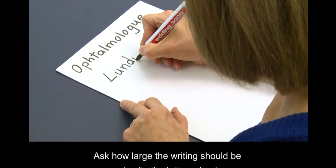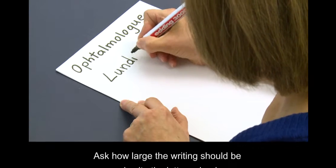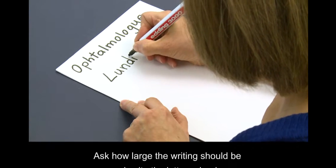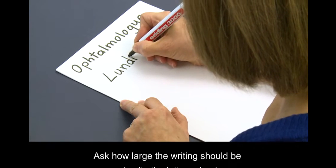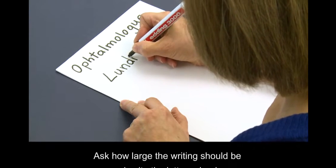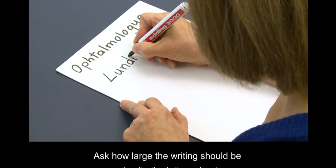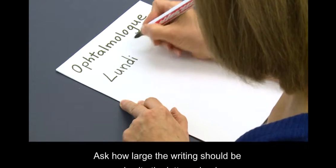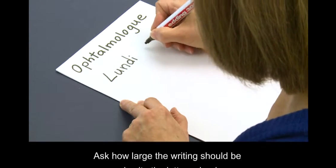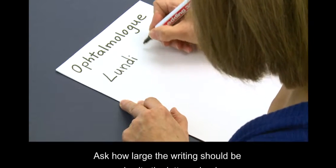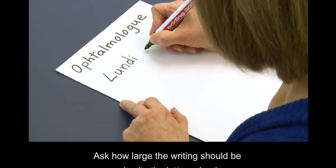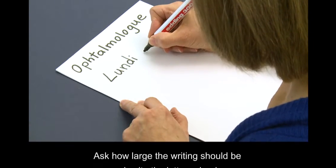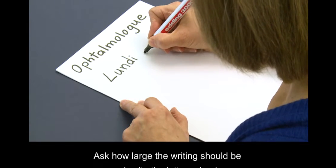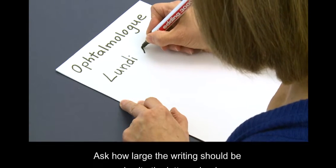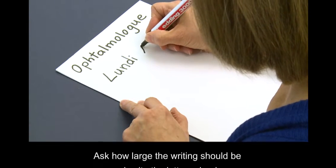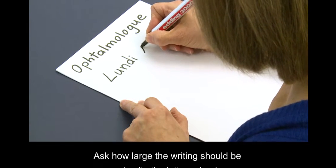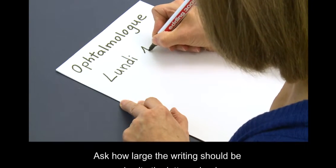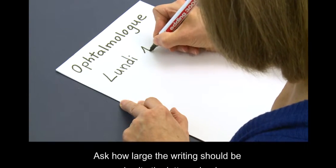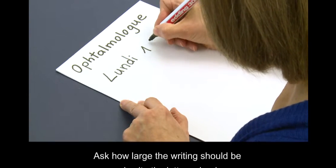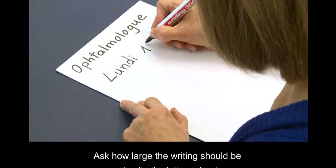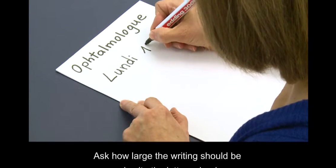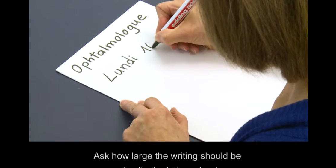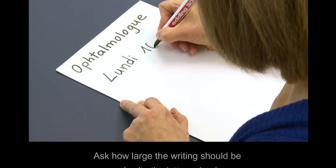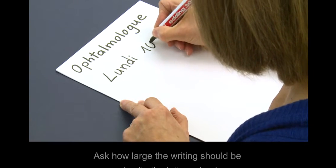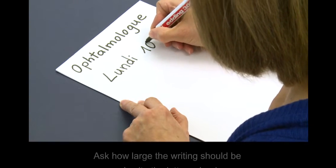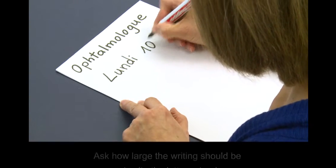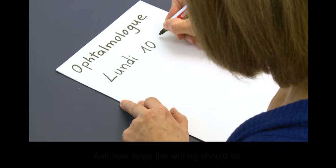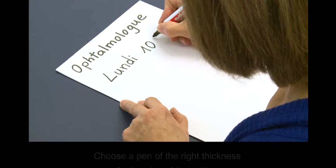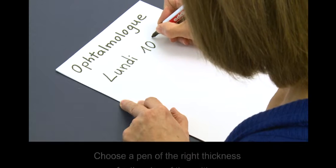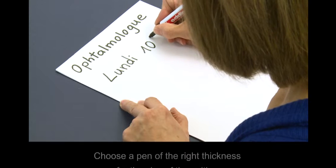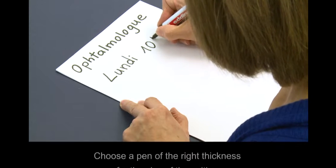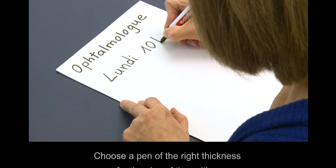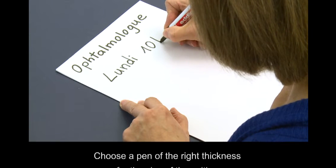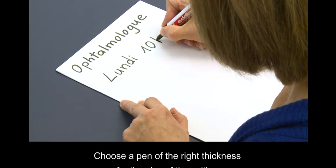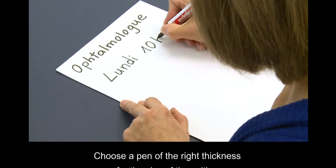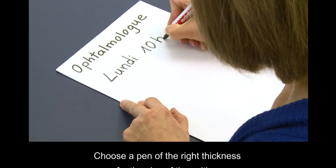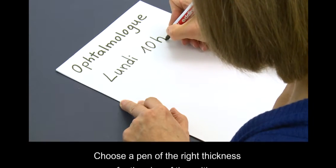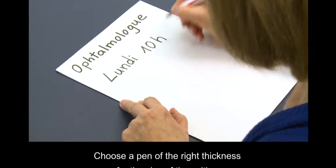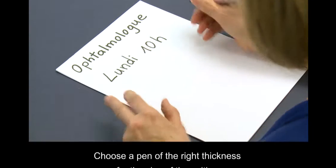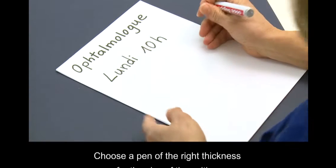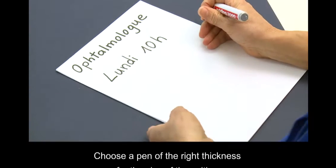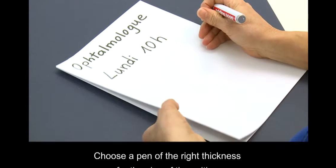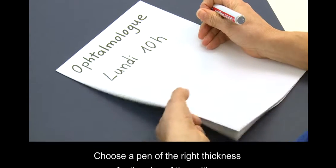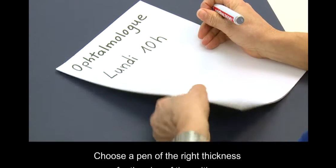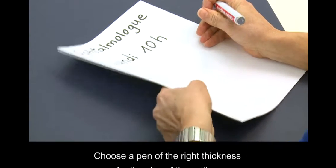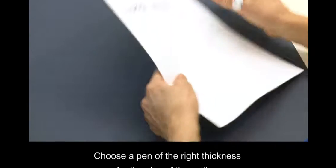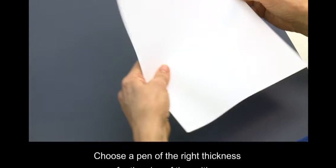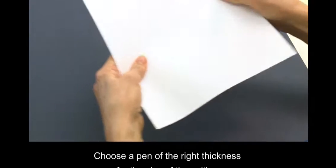large the writing should be and write the letters clearly. Choose a pen of the right thickness for the size of the